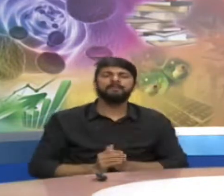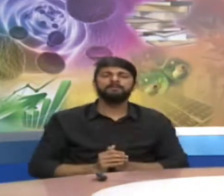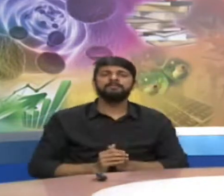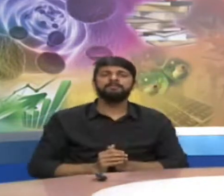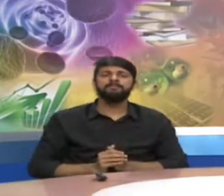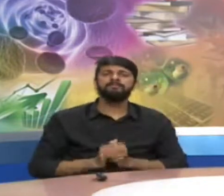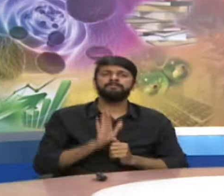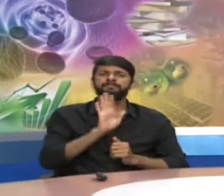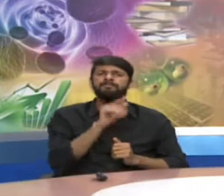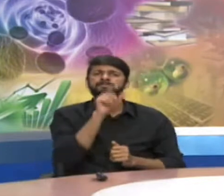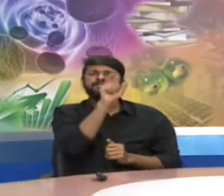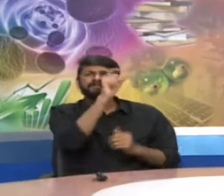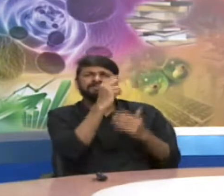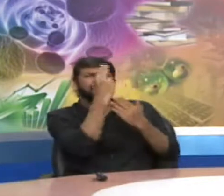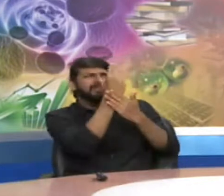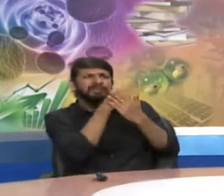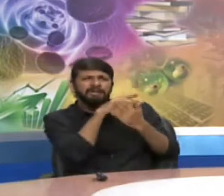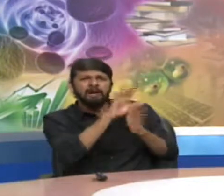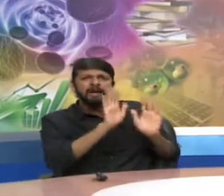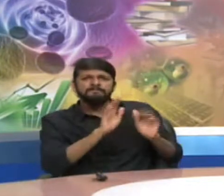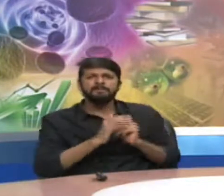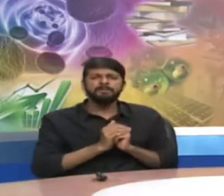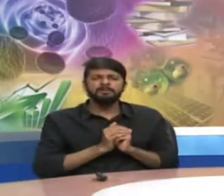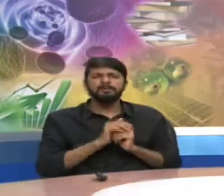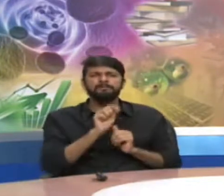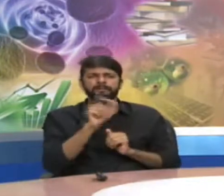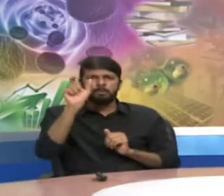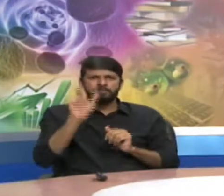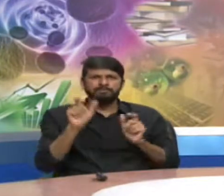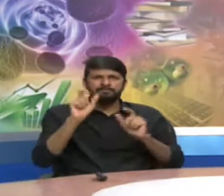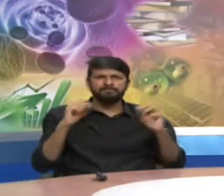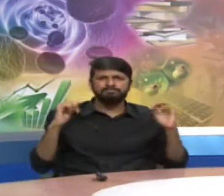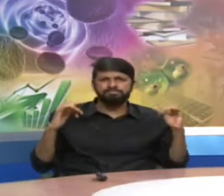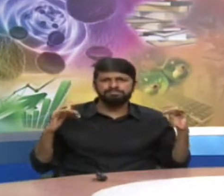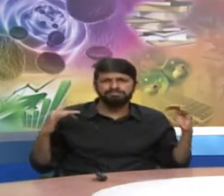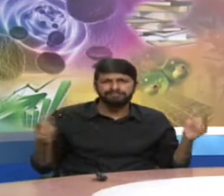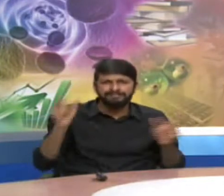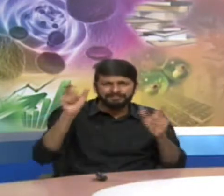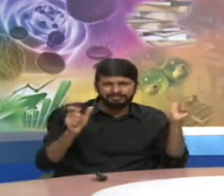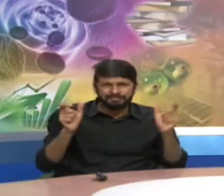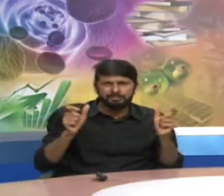are trying to distract Buddha from achieving nirvana.